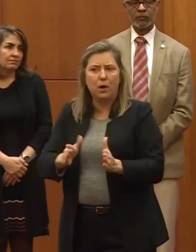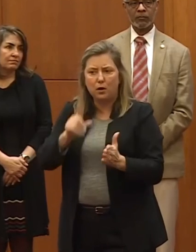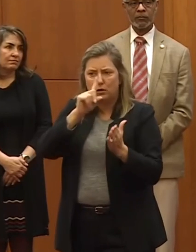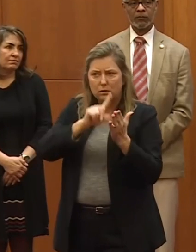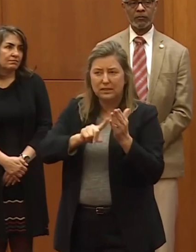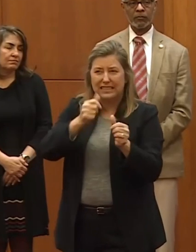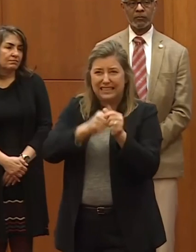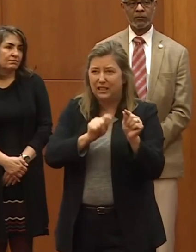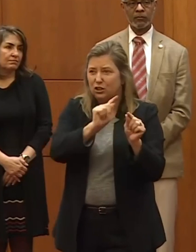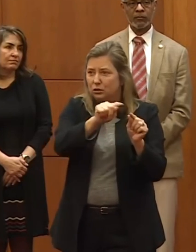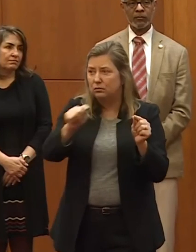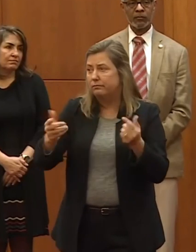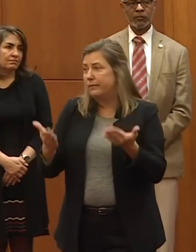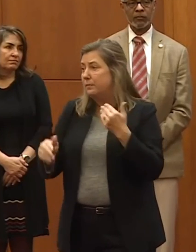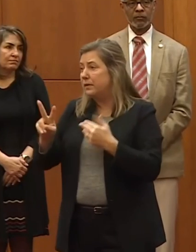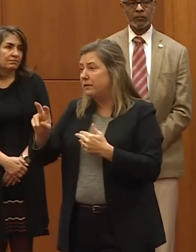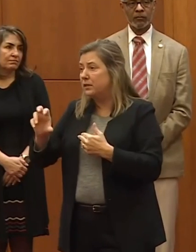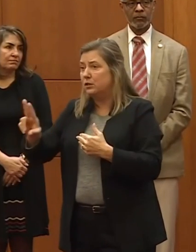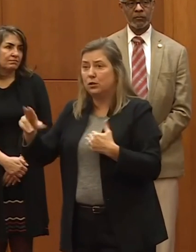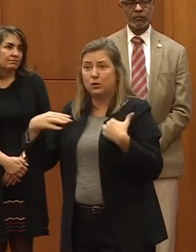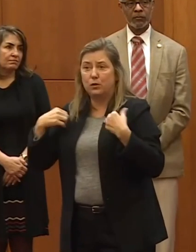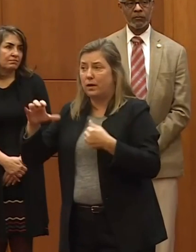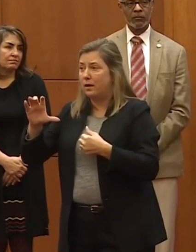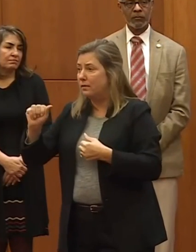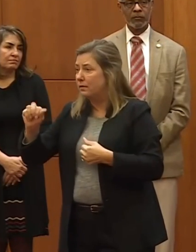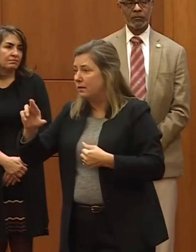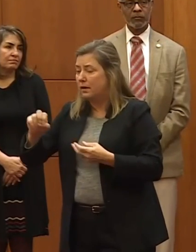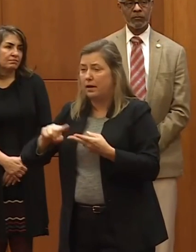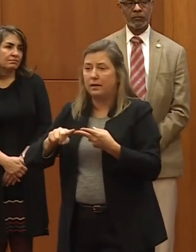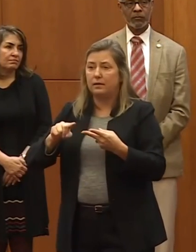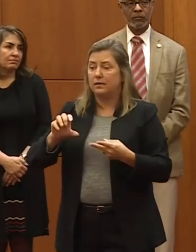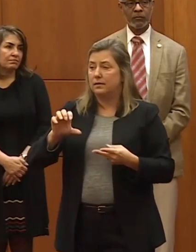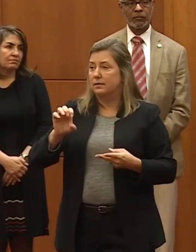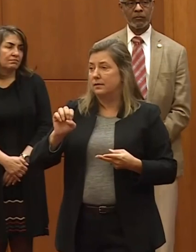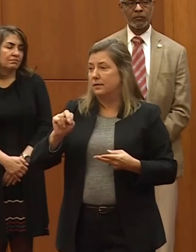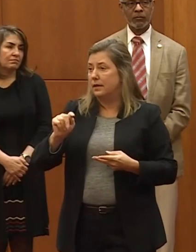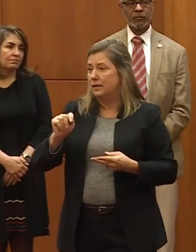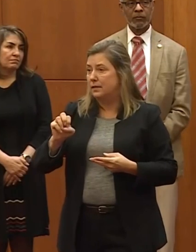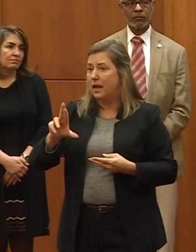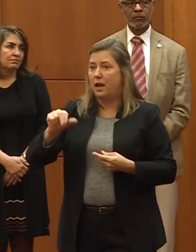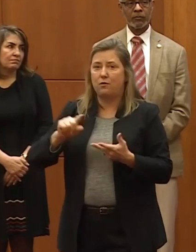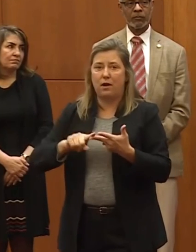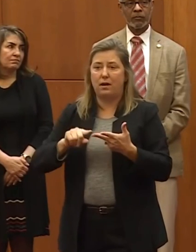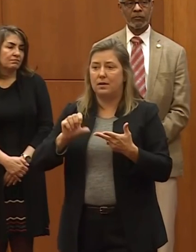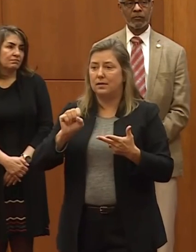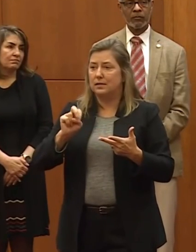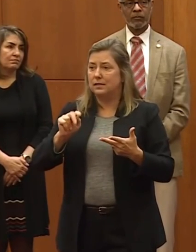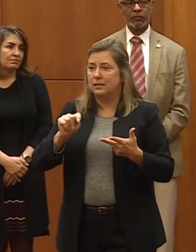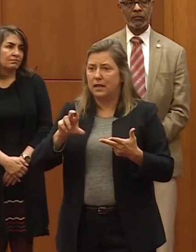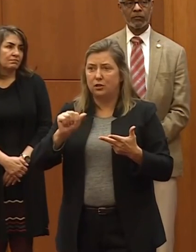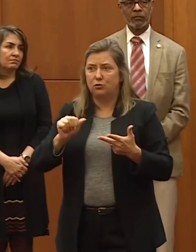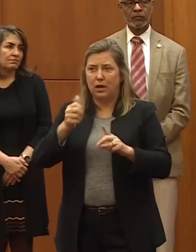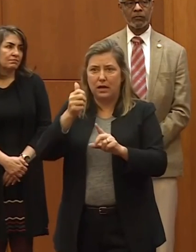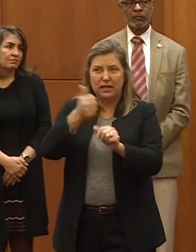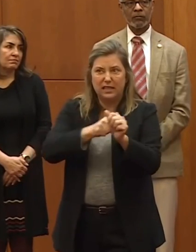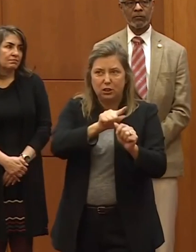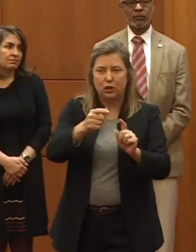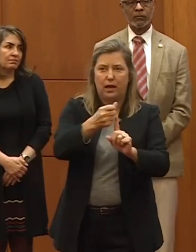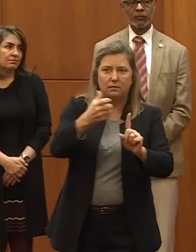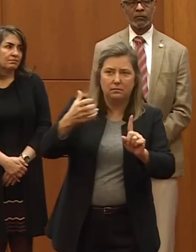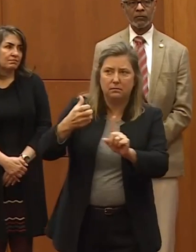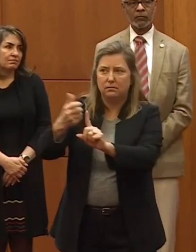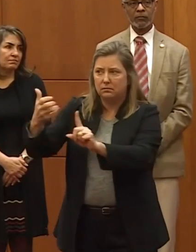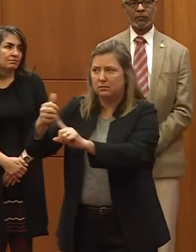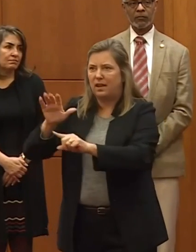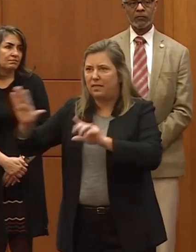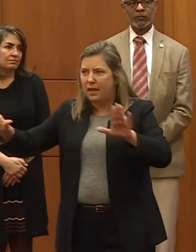each one, whether it's VCU Healthcare or Sentara or Centra, how each one can expand their capability, how they